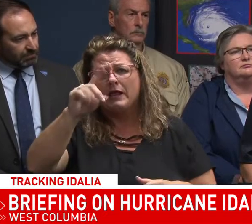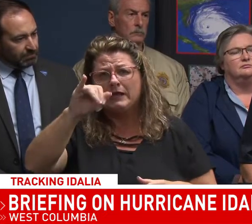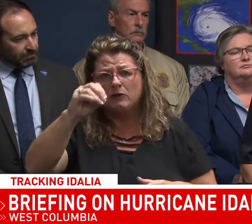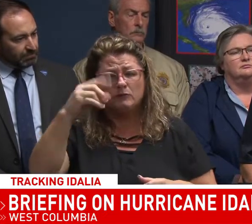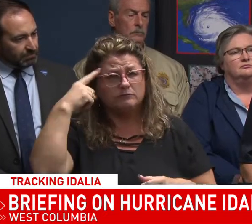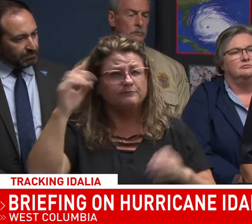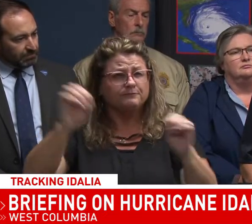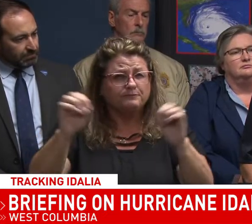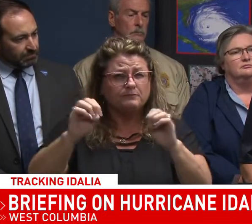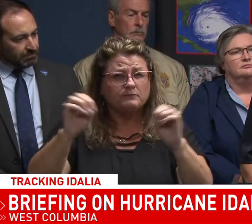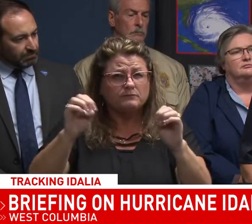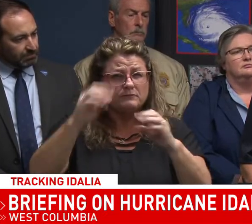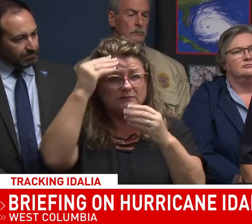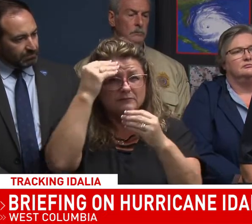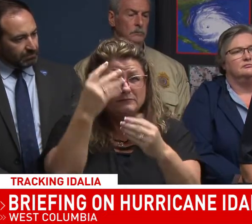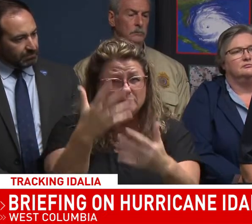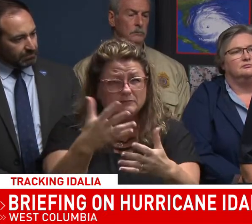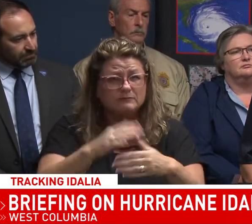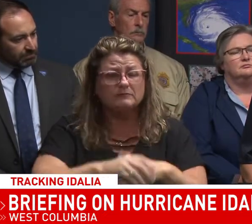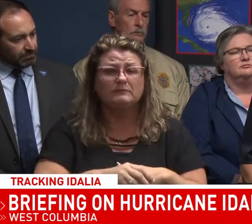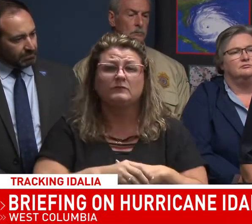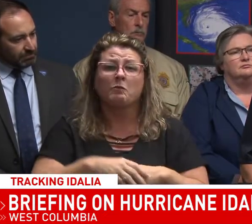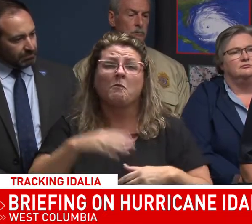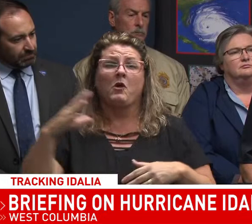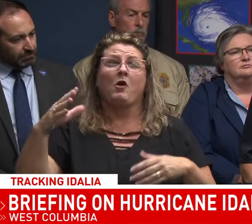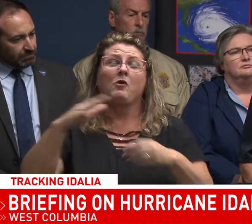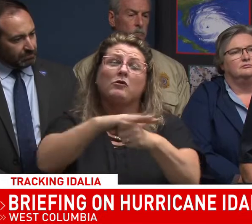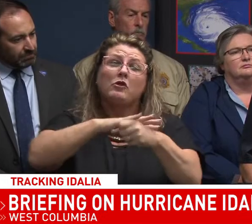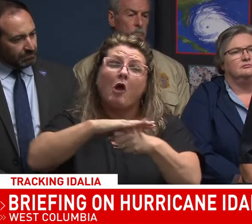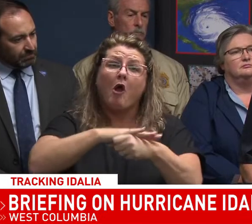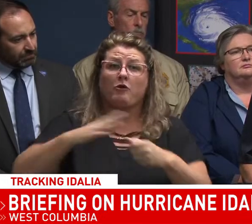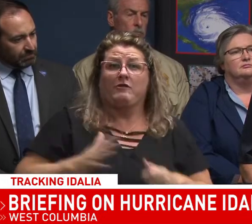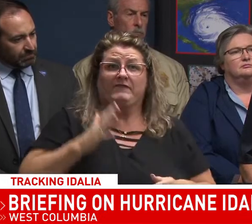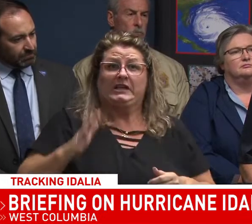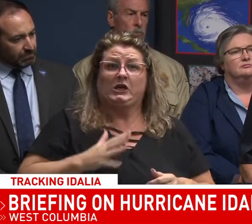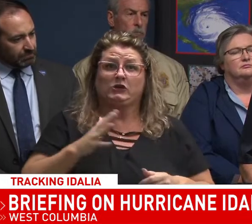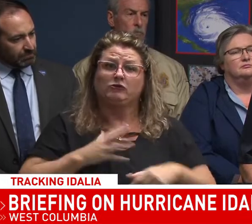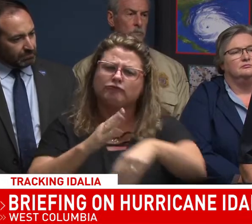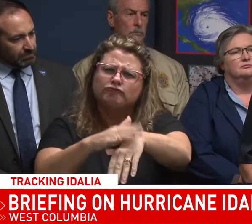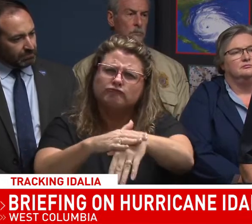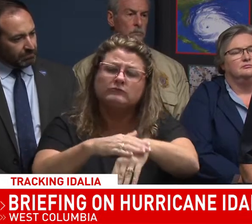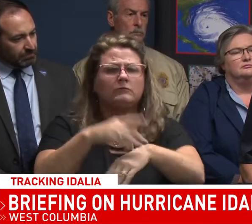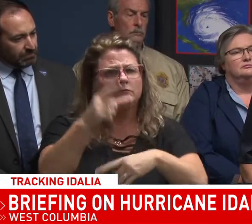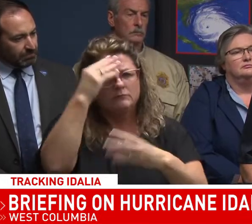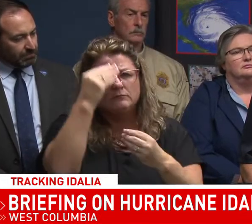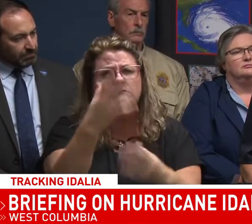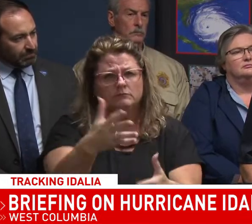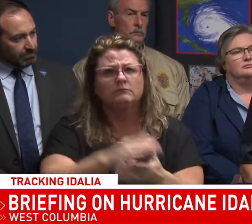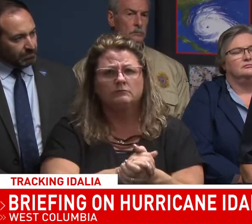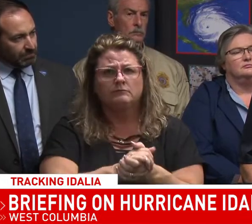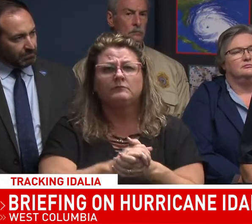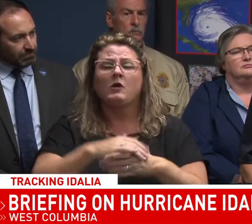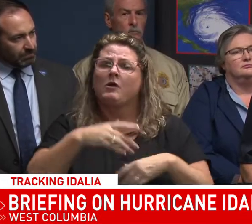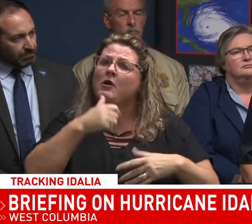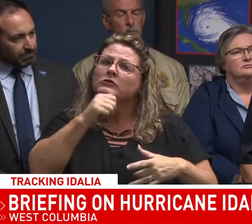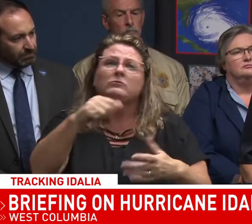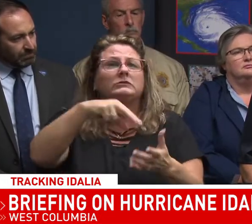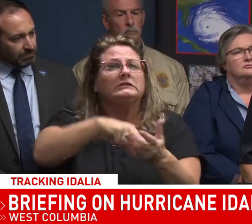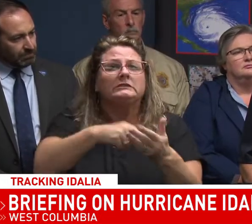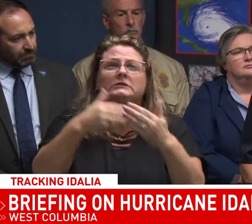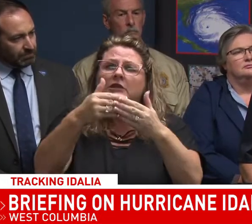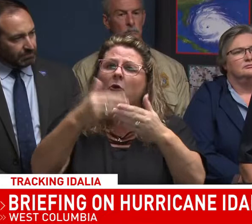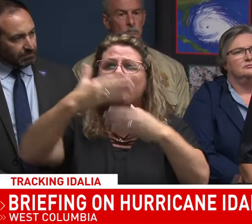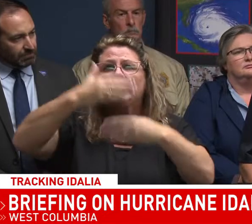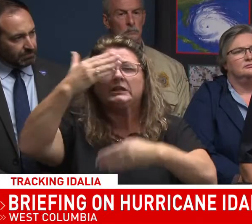information. Heed warnings from local officials. Stay inside well-constructed buildings away from windows and